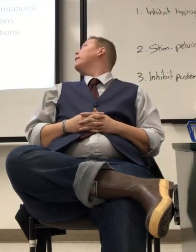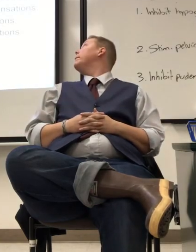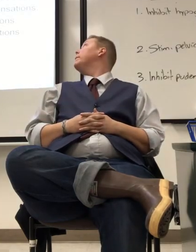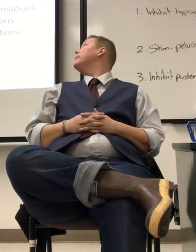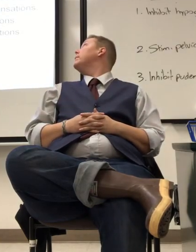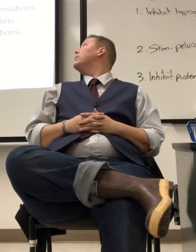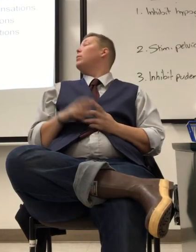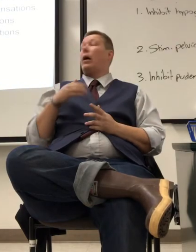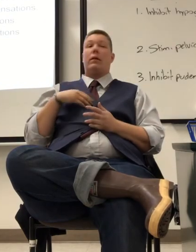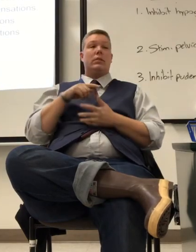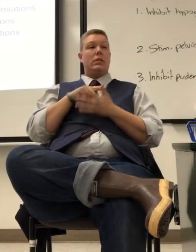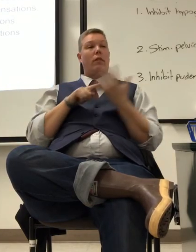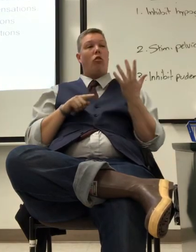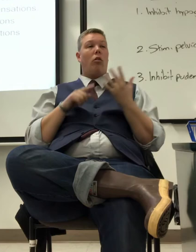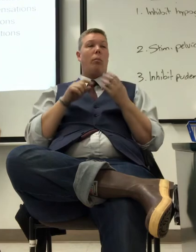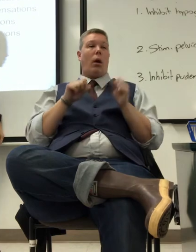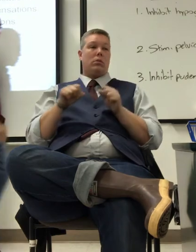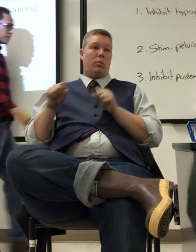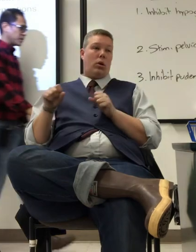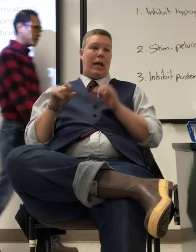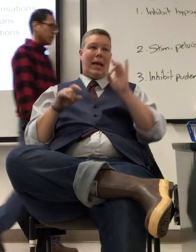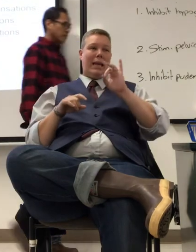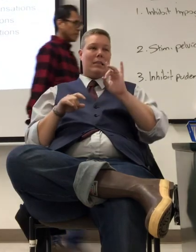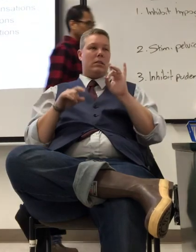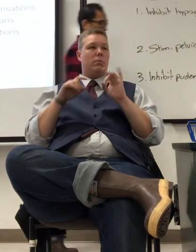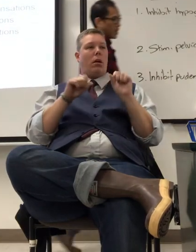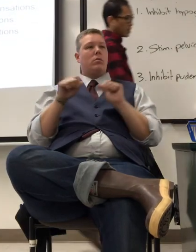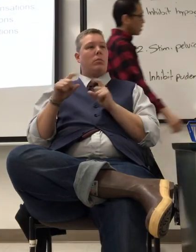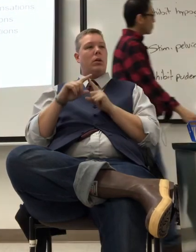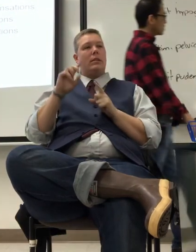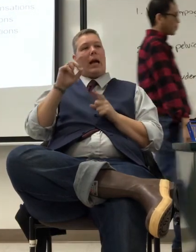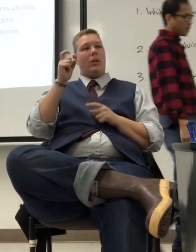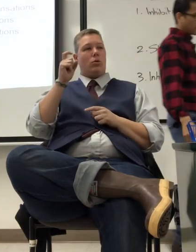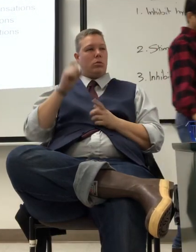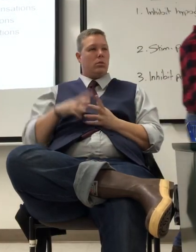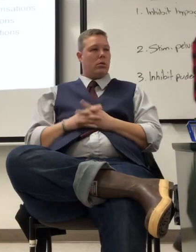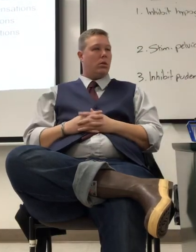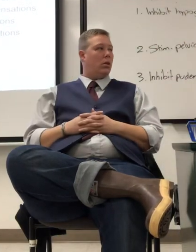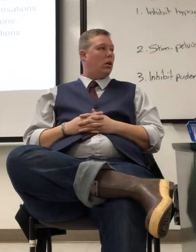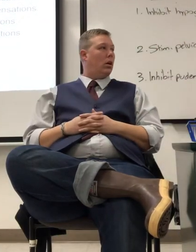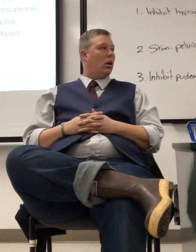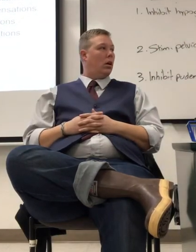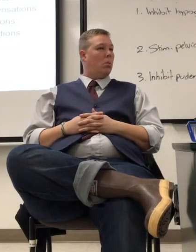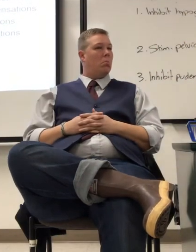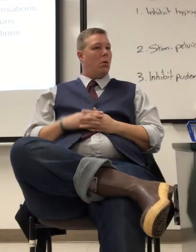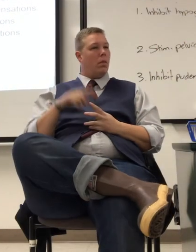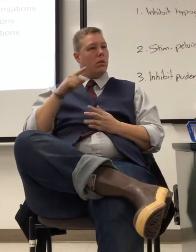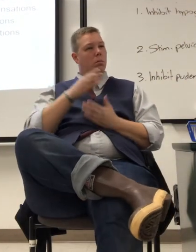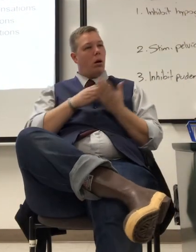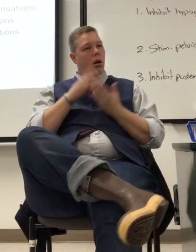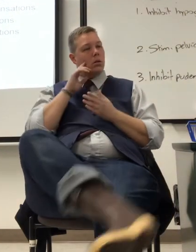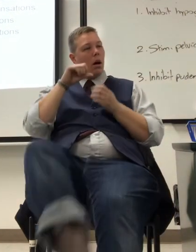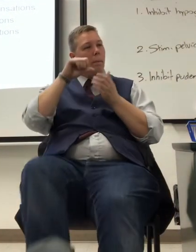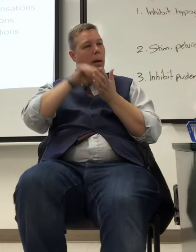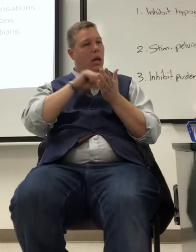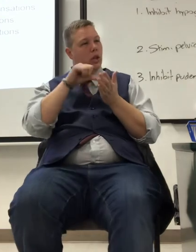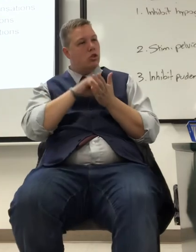cases here, these 8 possible diagnoses. And this part of the lecture is based on page